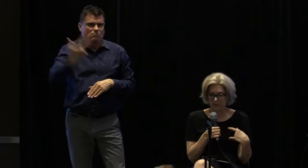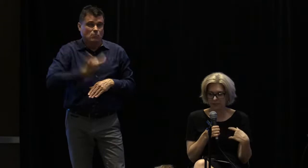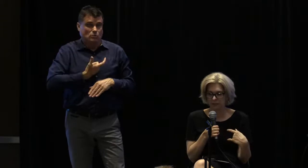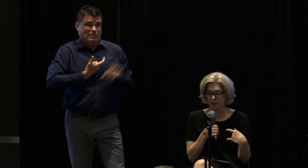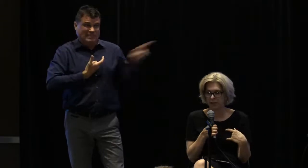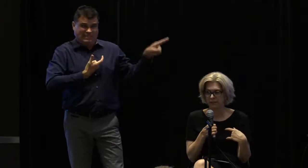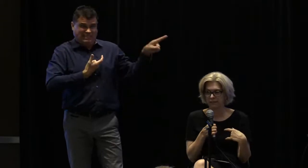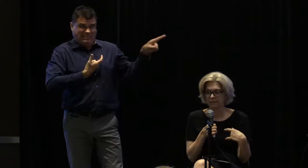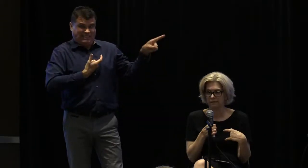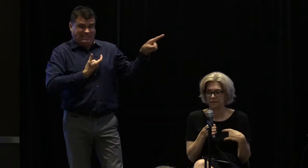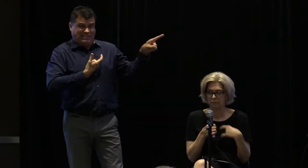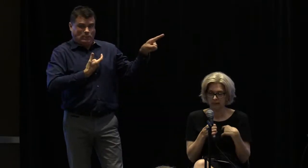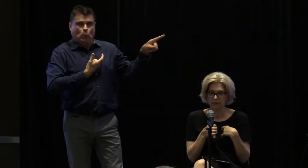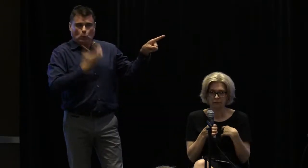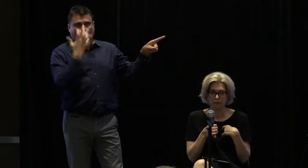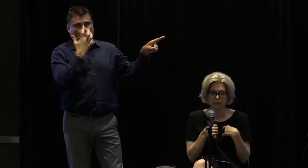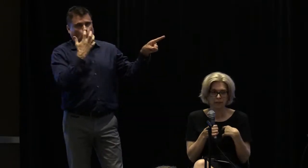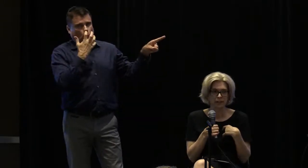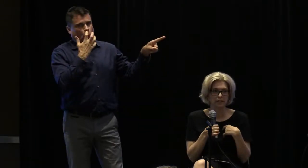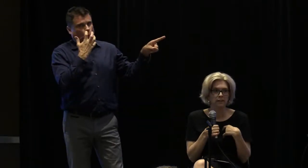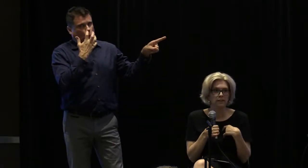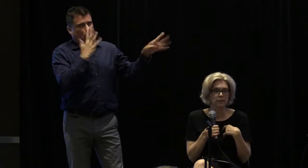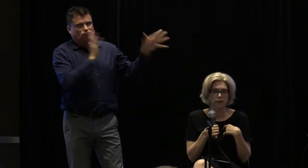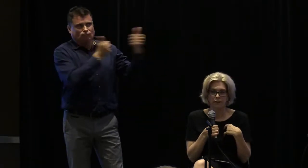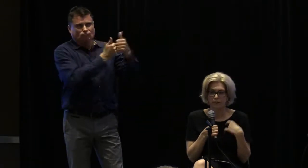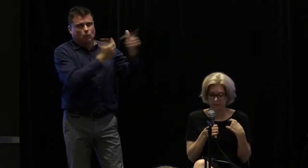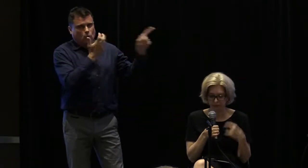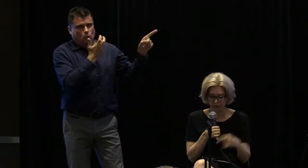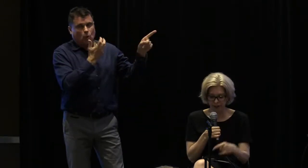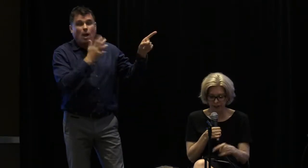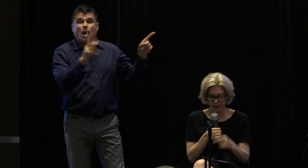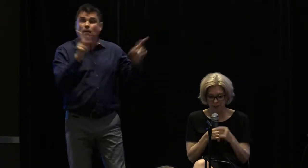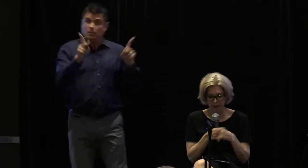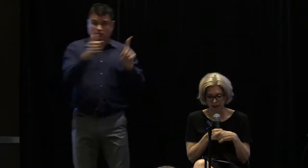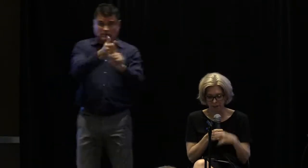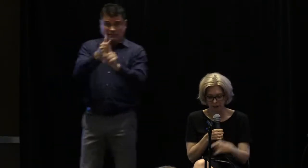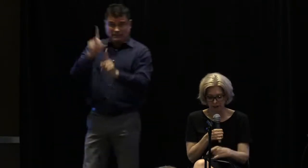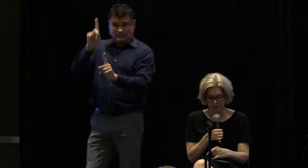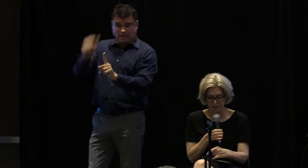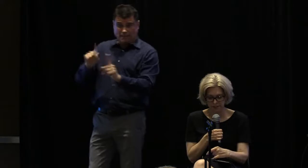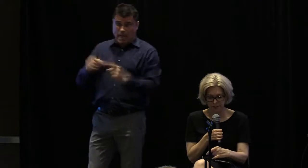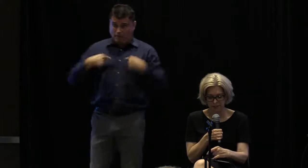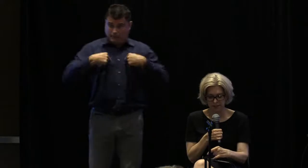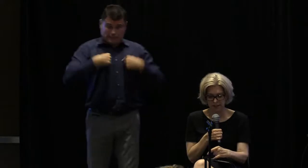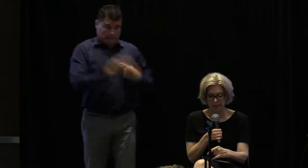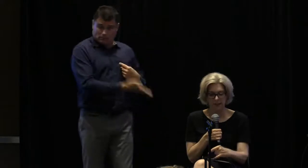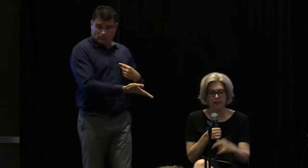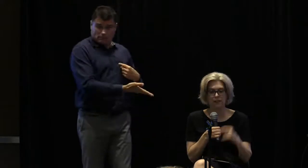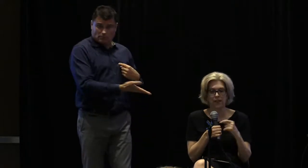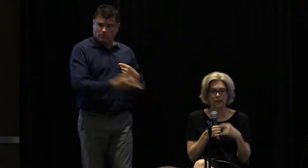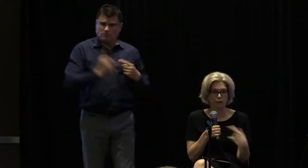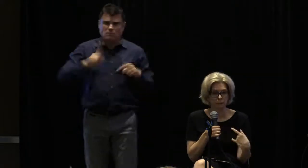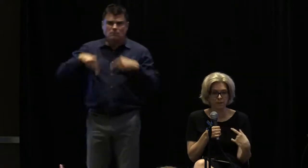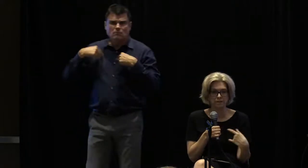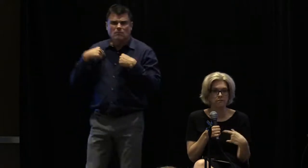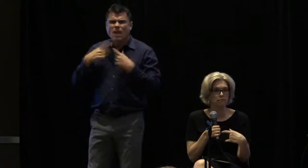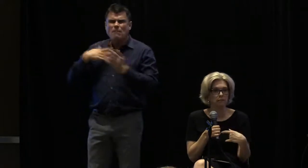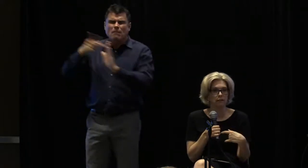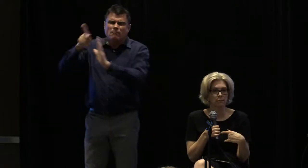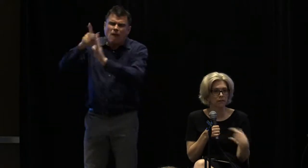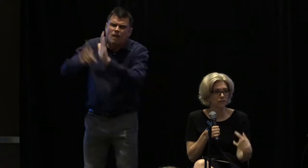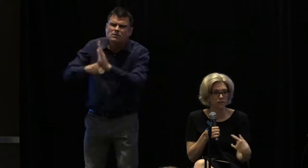People with disabilities, myself included, have felt disenfranchised by the policies that